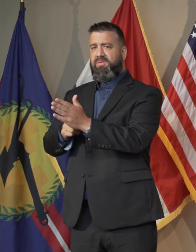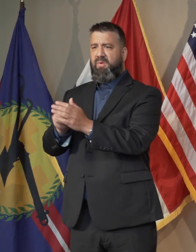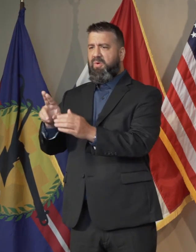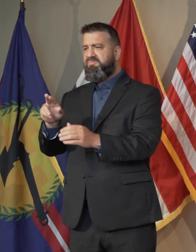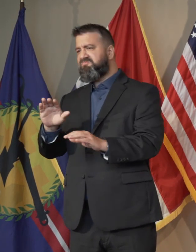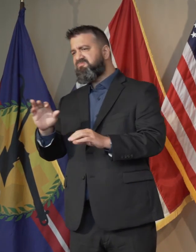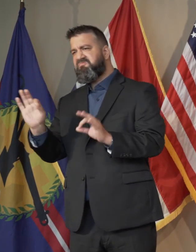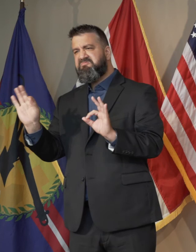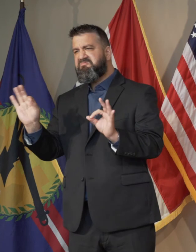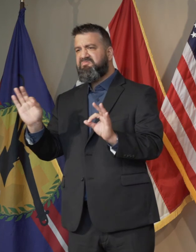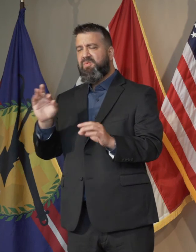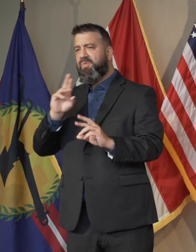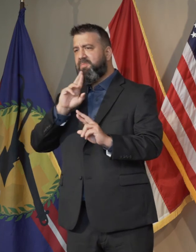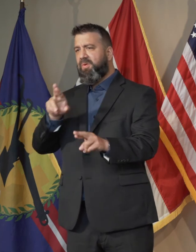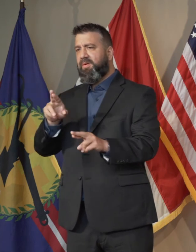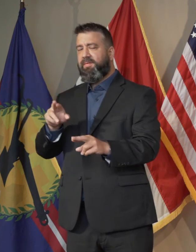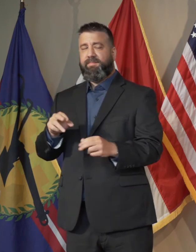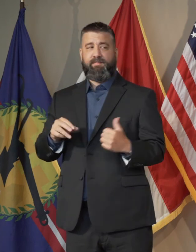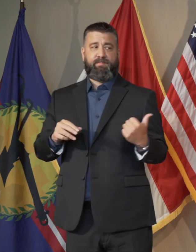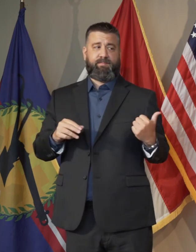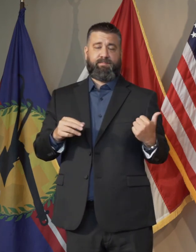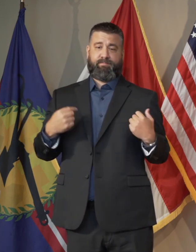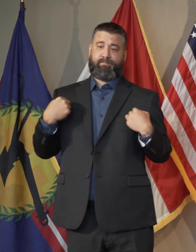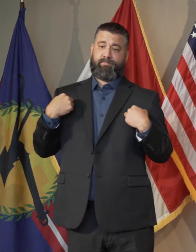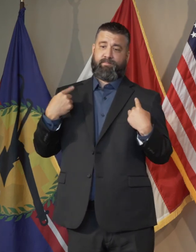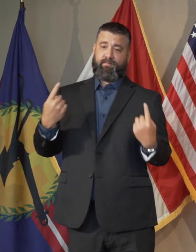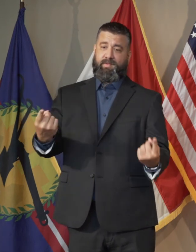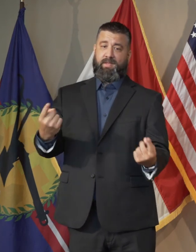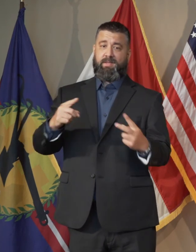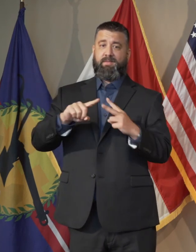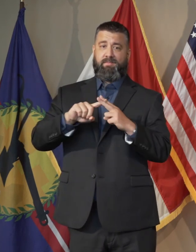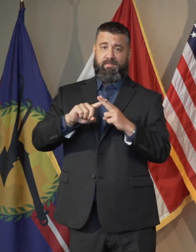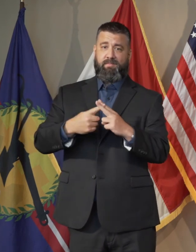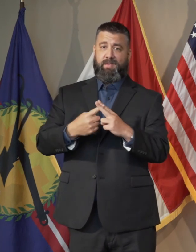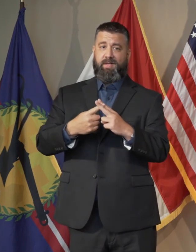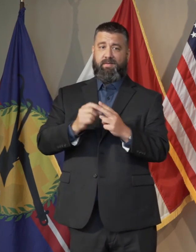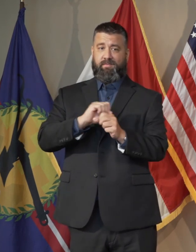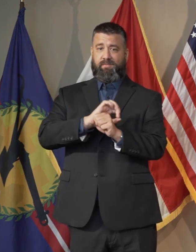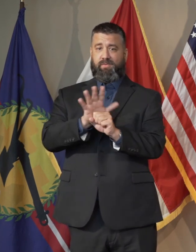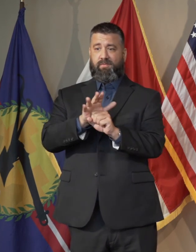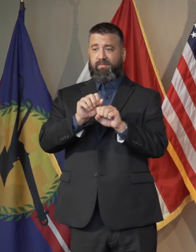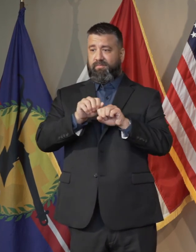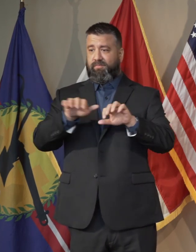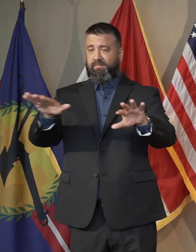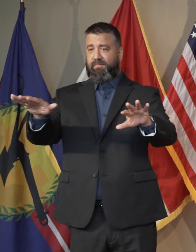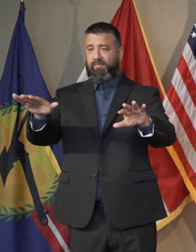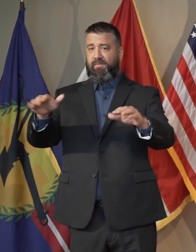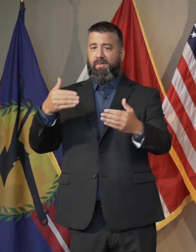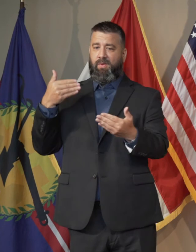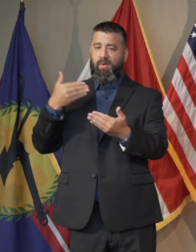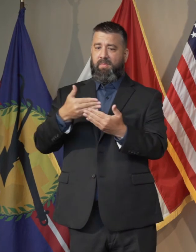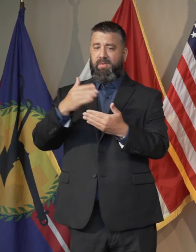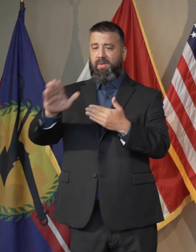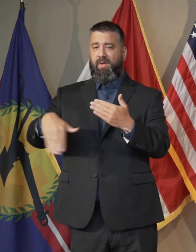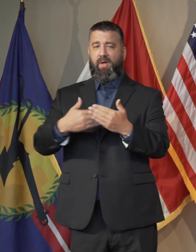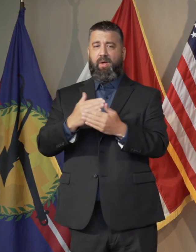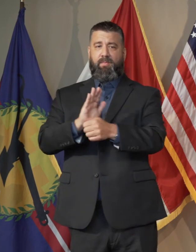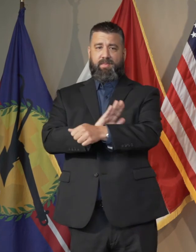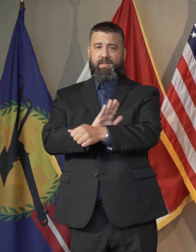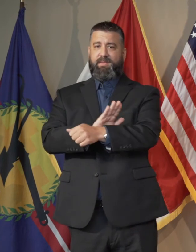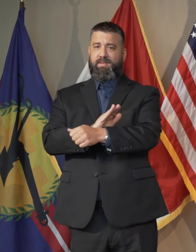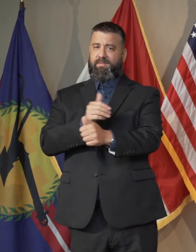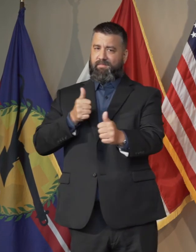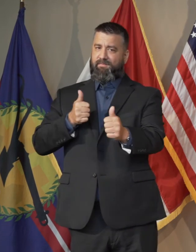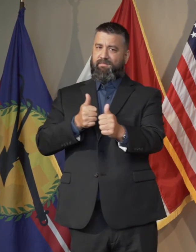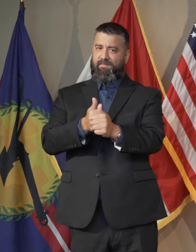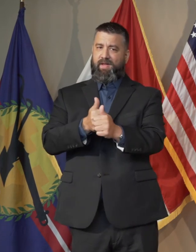that were reported? You know, historically, since the beginning of this pandemic in March, almost all of our businesses have followed our public